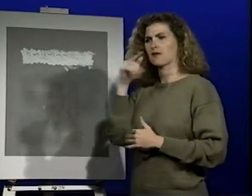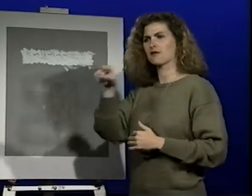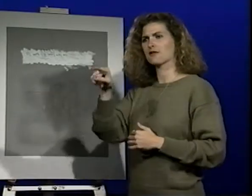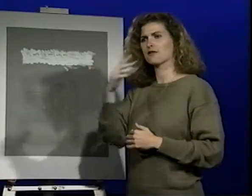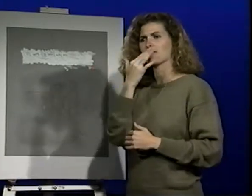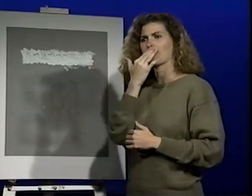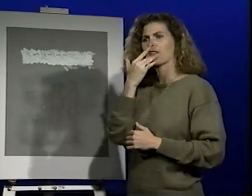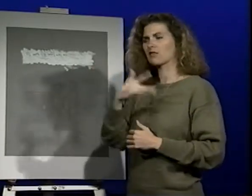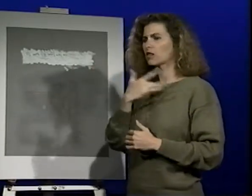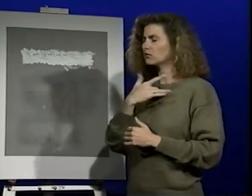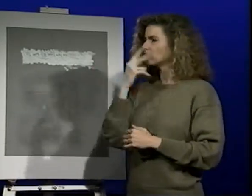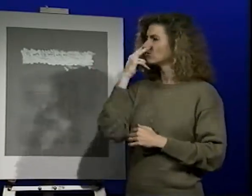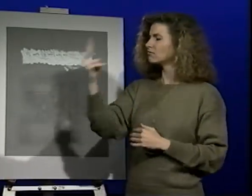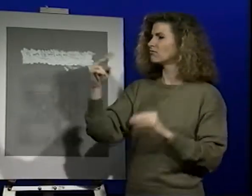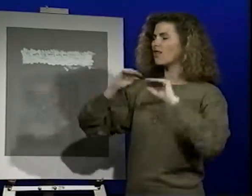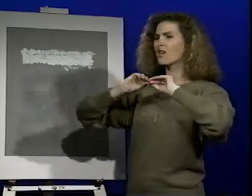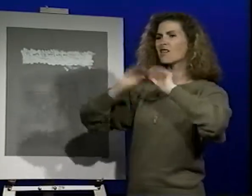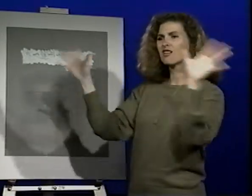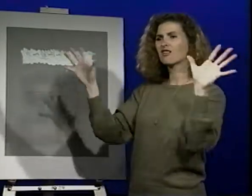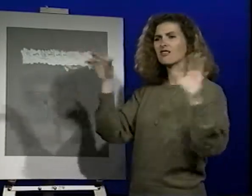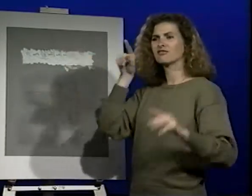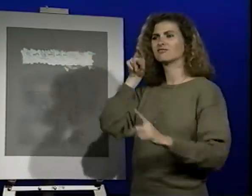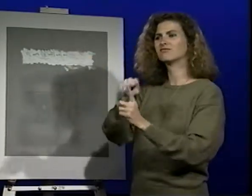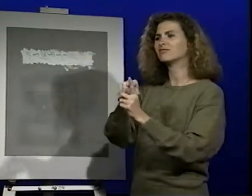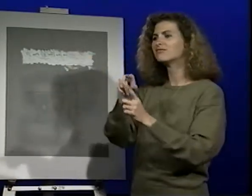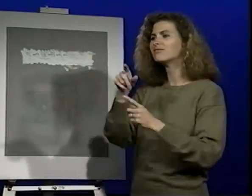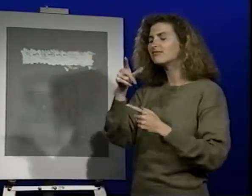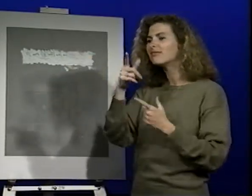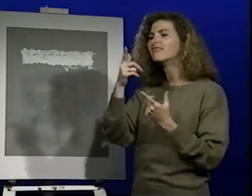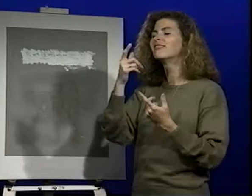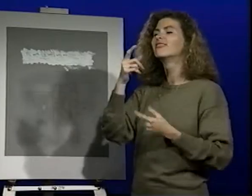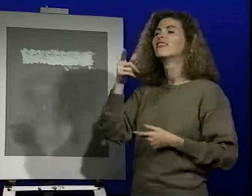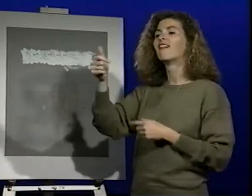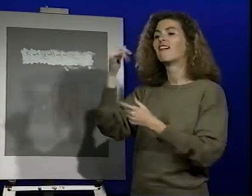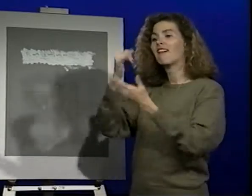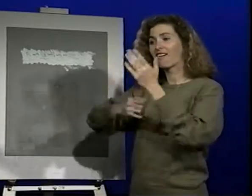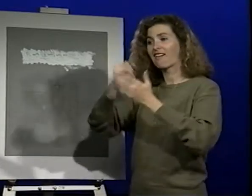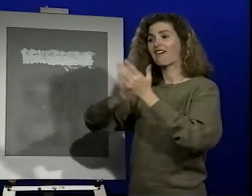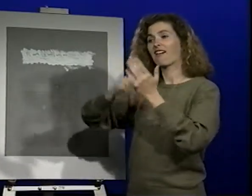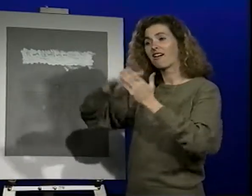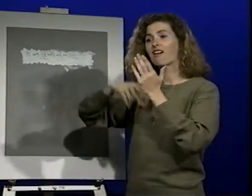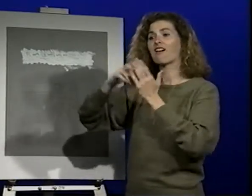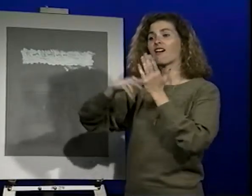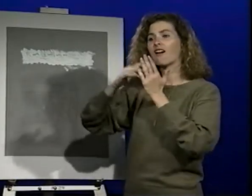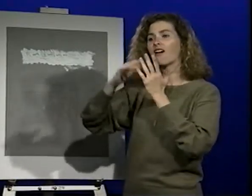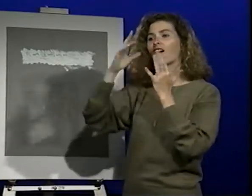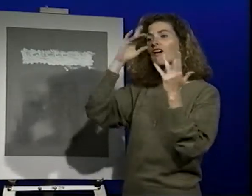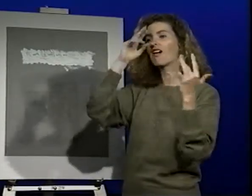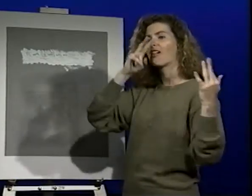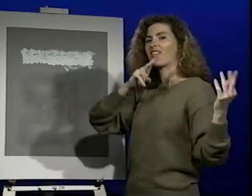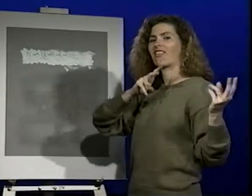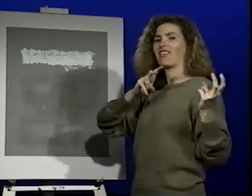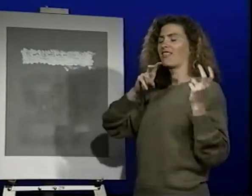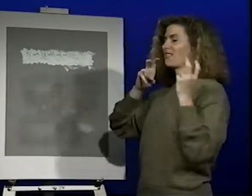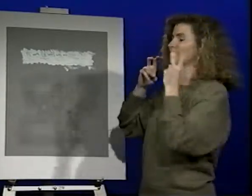He felt that color might make that music visual. And so he began to paint and to